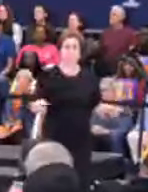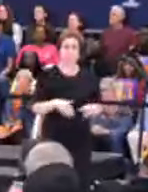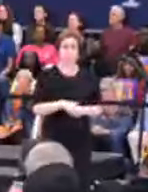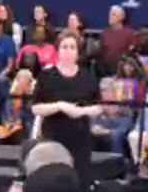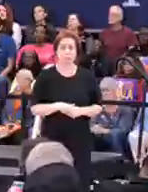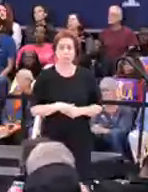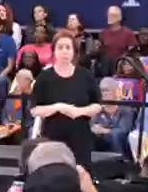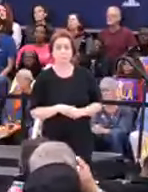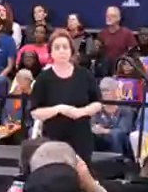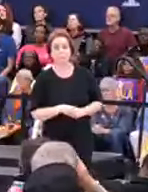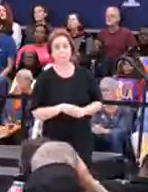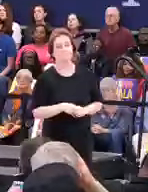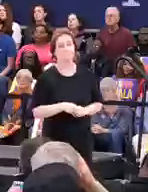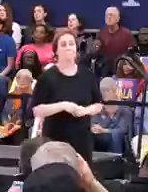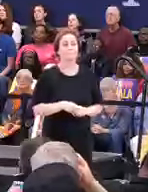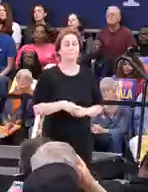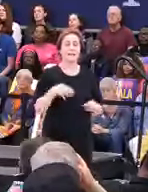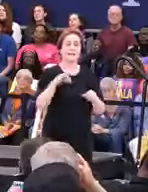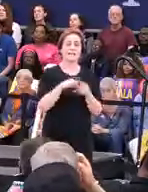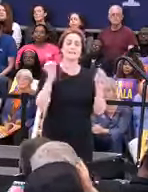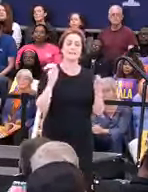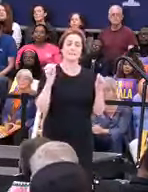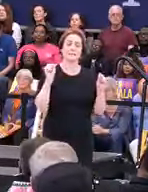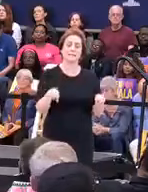And it's this conversation about electability.